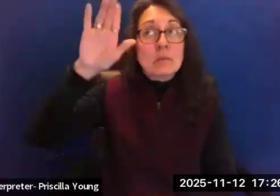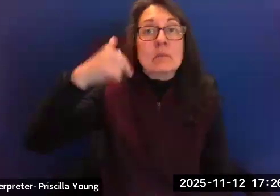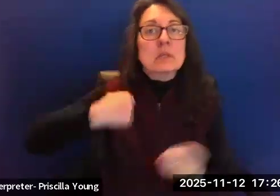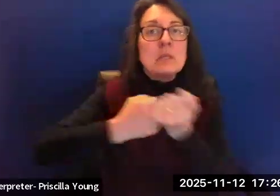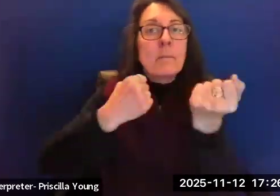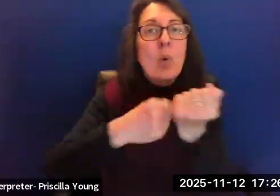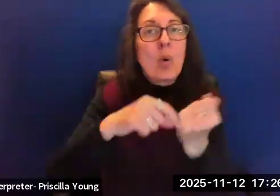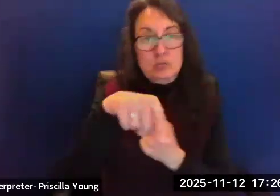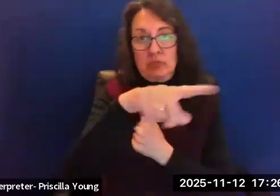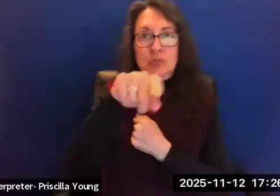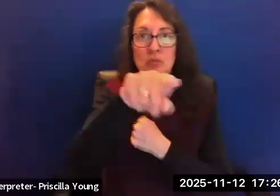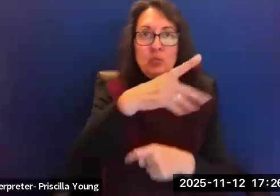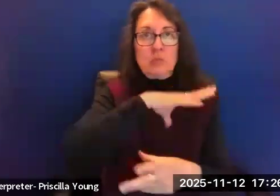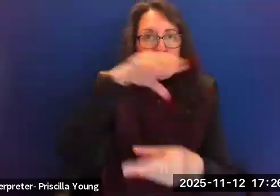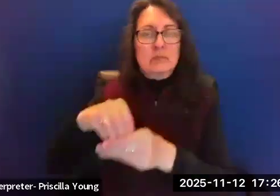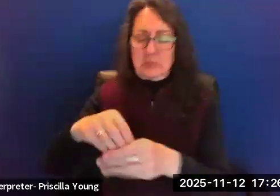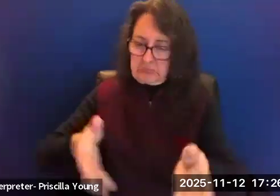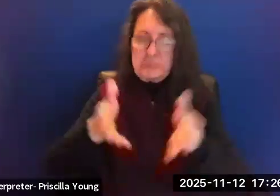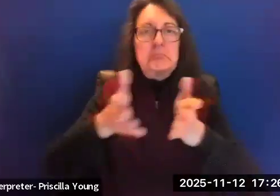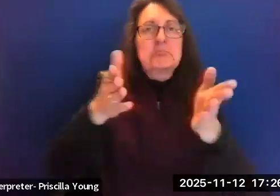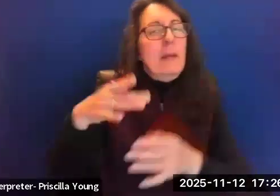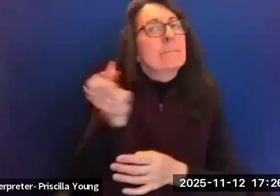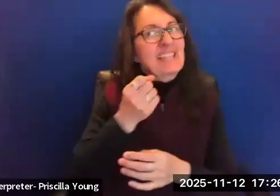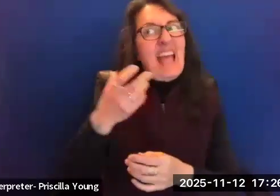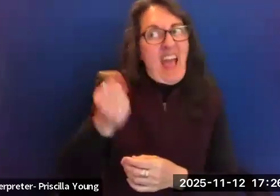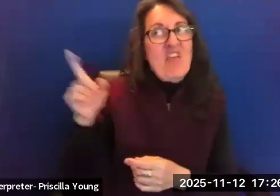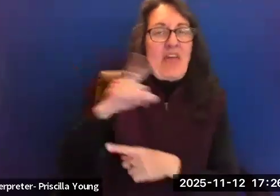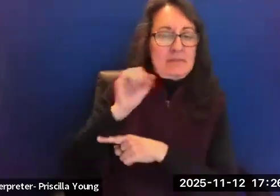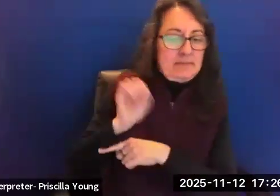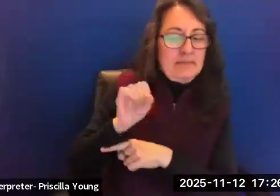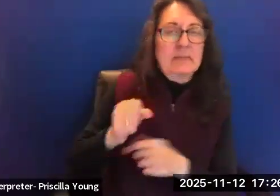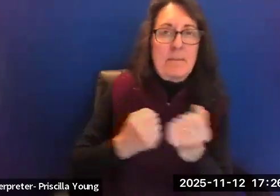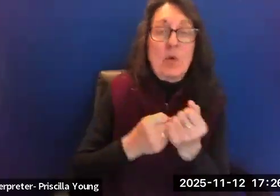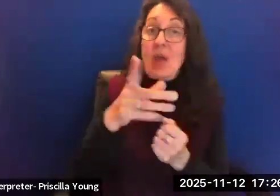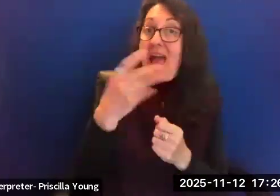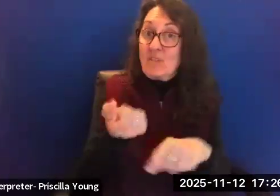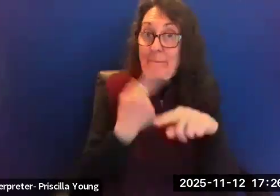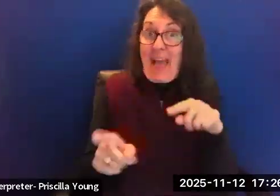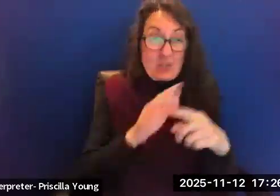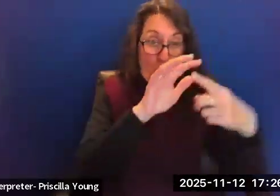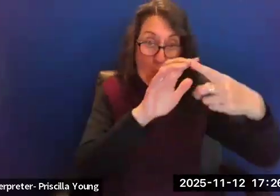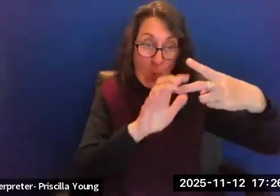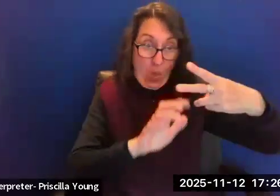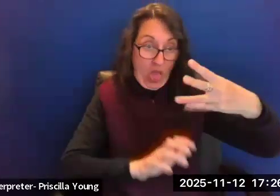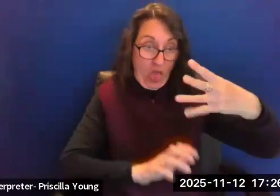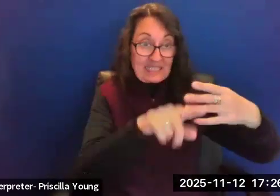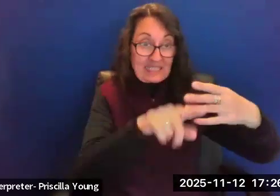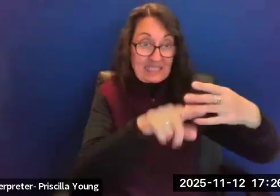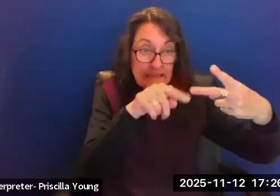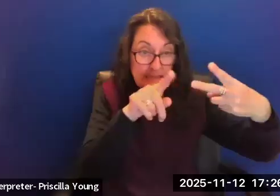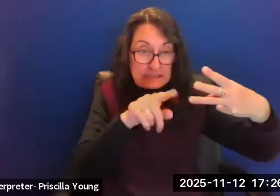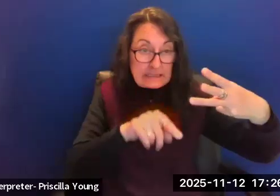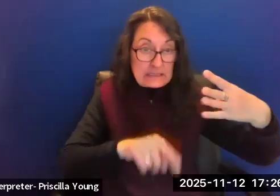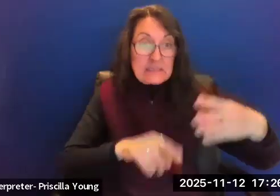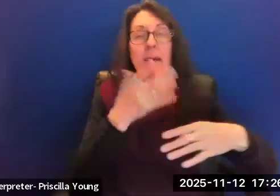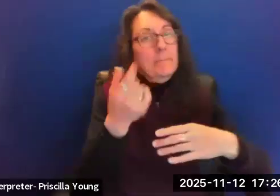So as I said, you must meet all of these criteria to be eligible for the program. If you're unsure whether you